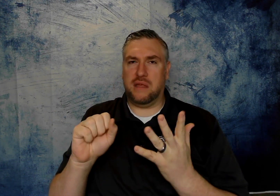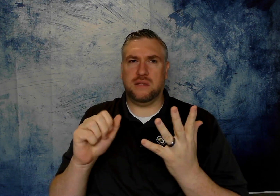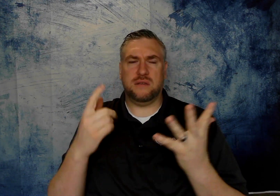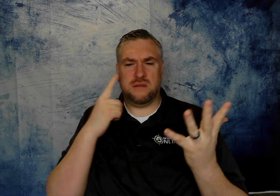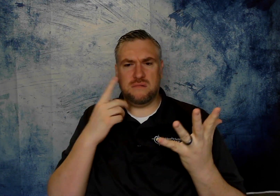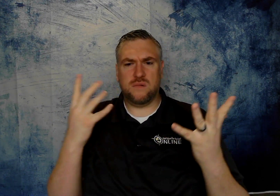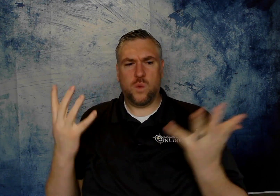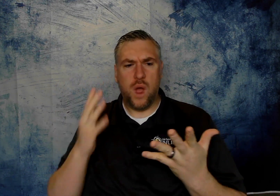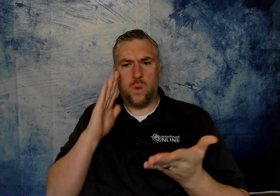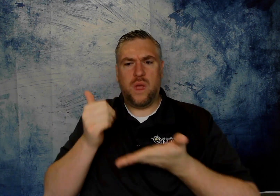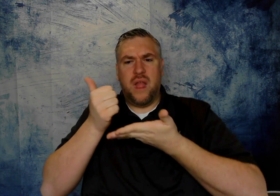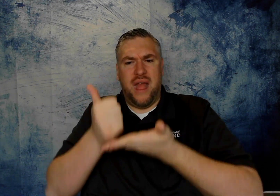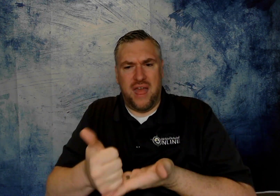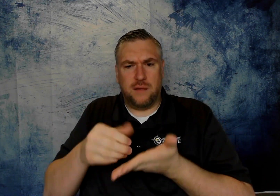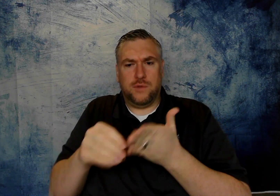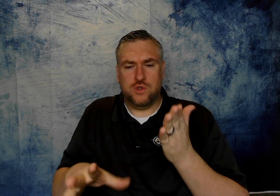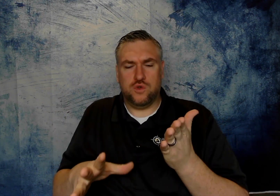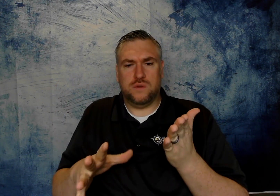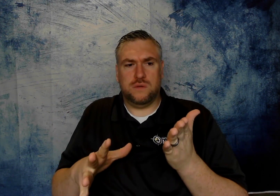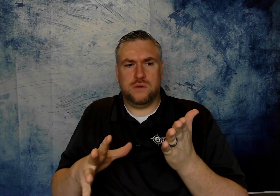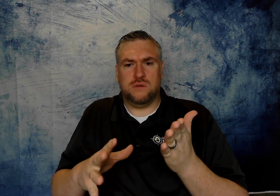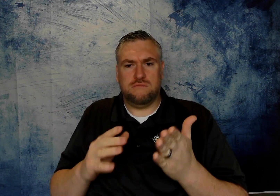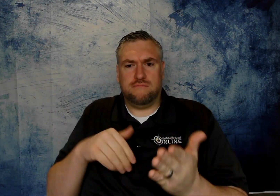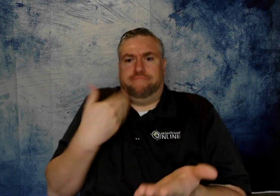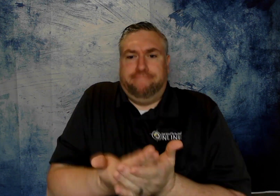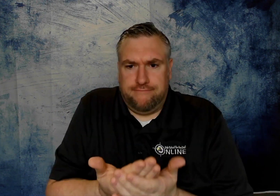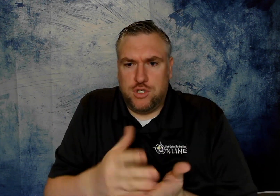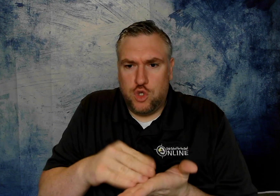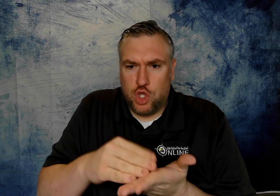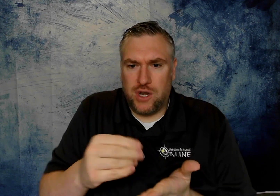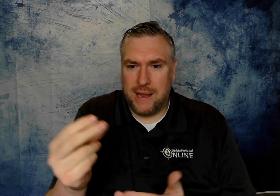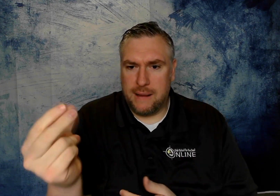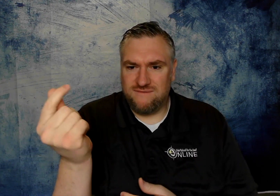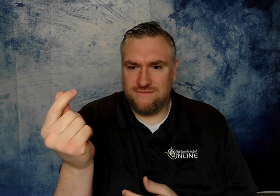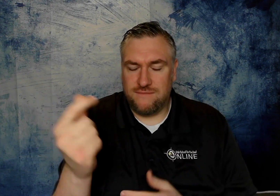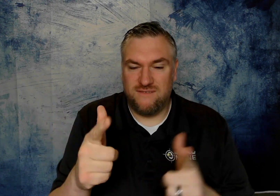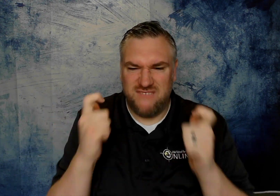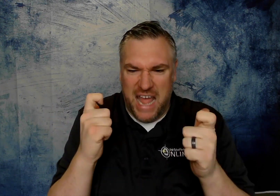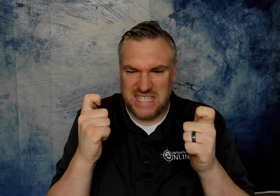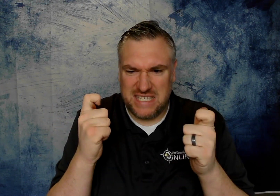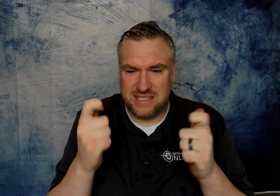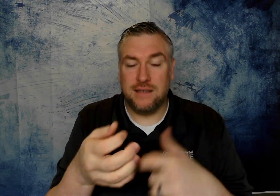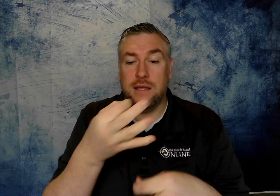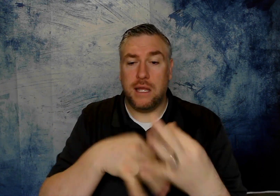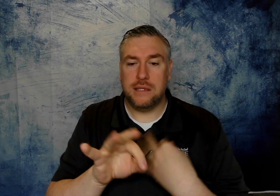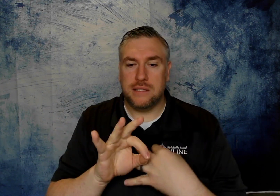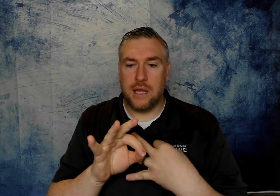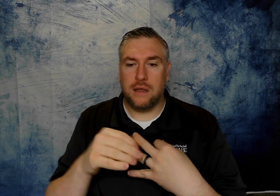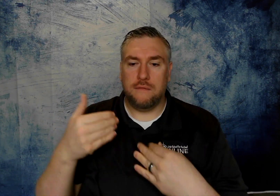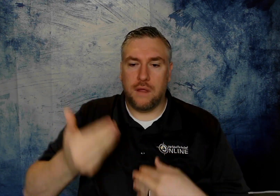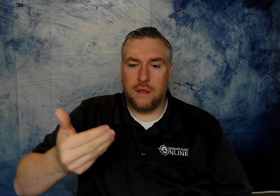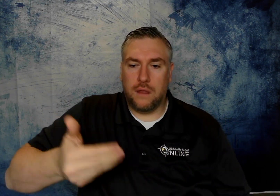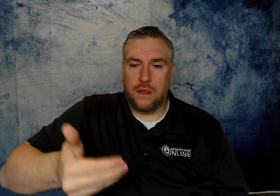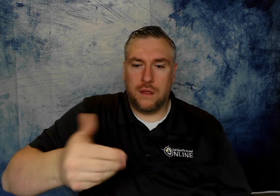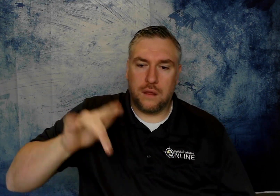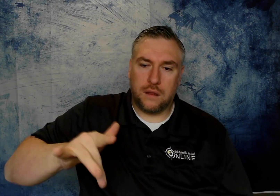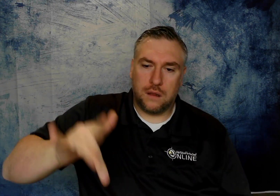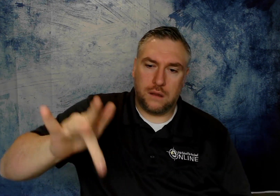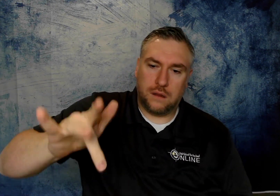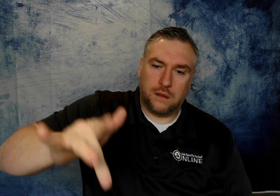So when you design an LMS, think what will help the students get to learning as fast as possible, instead